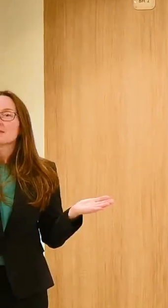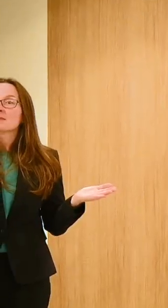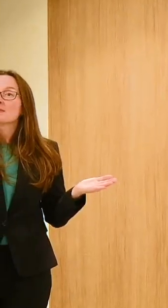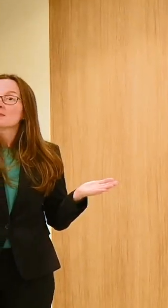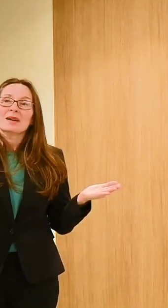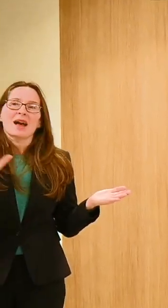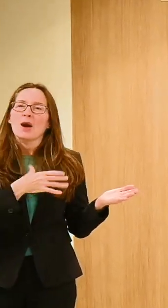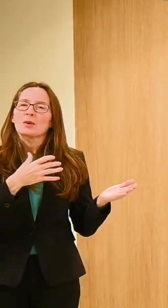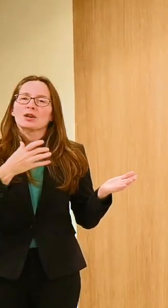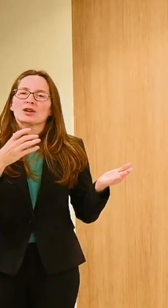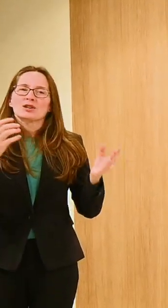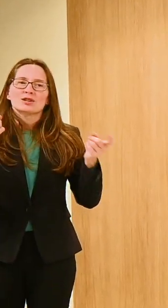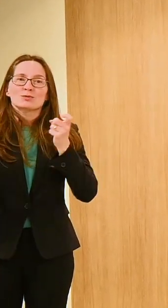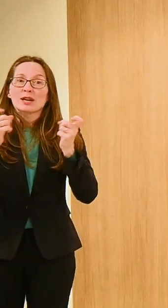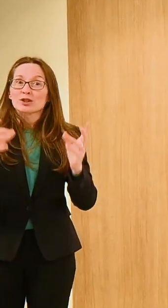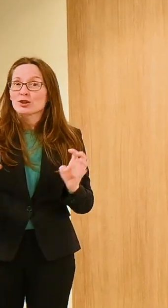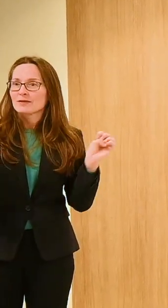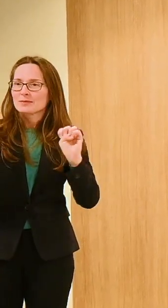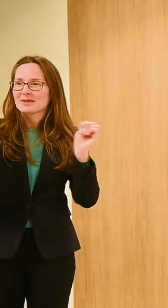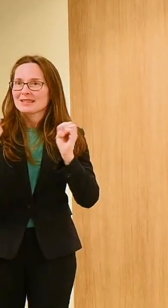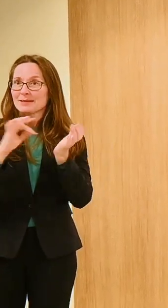Medicine. Thank you.